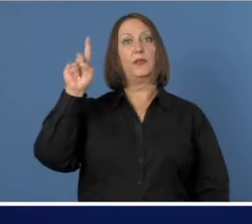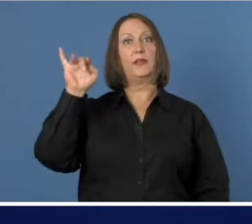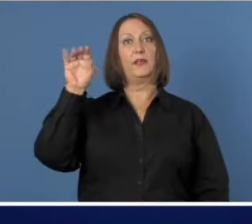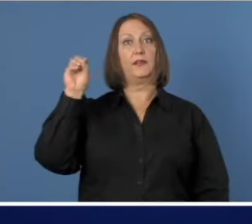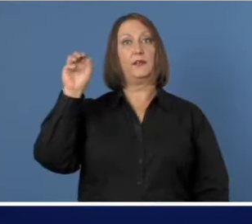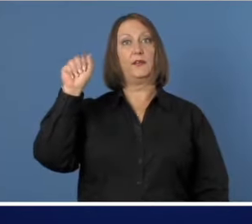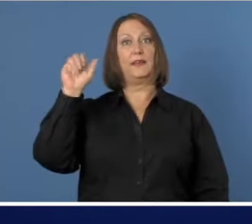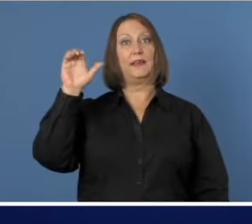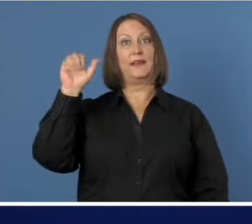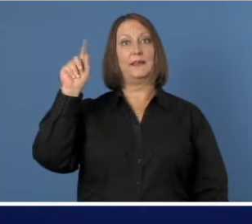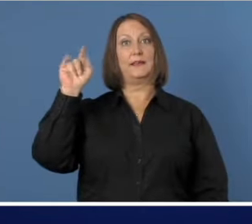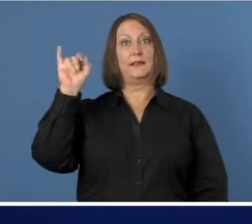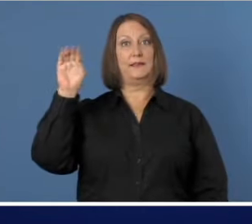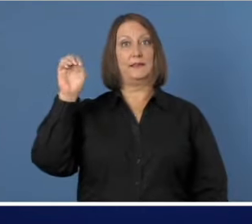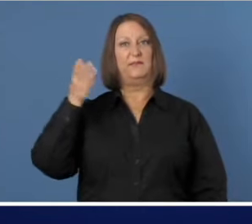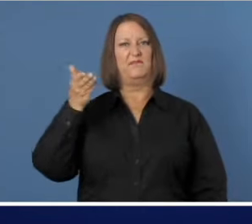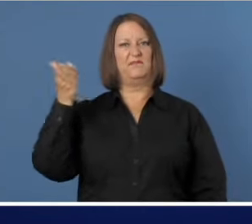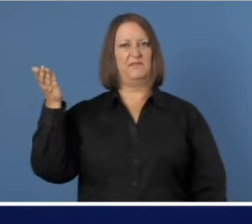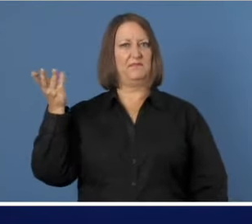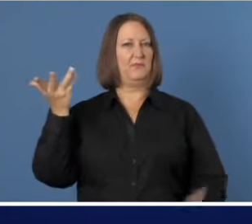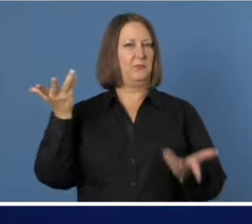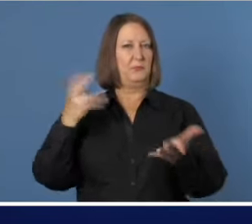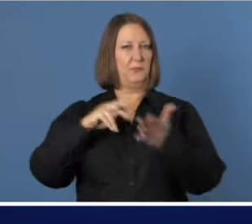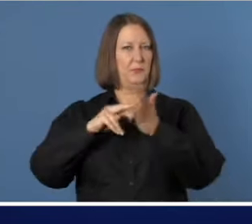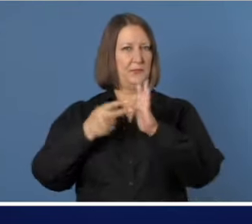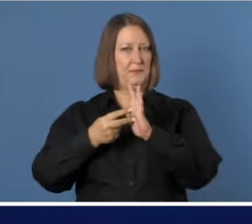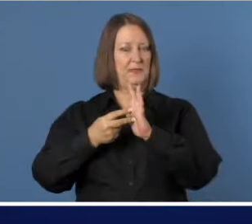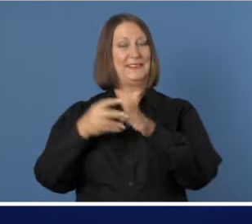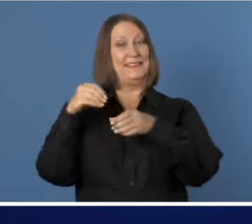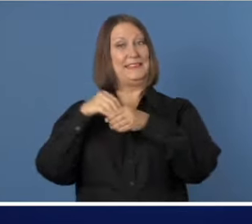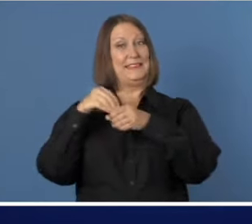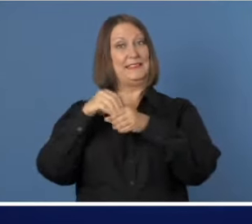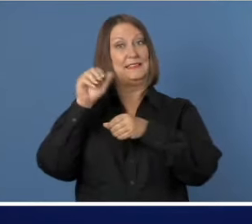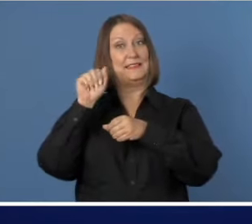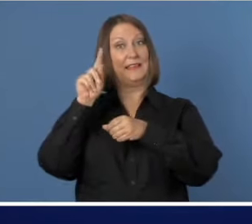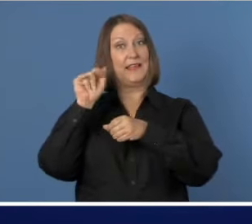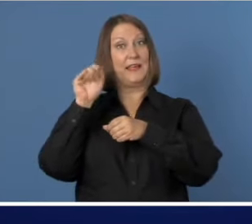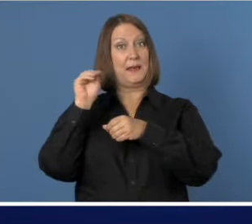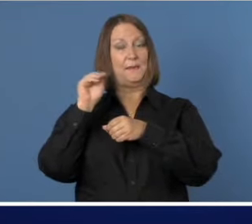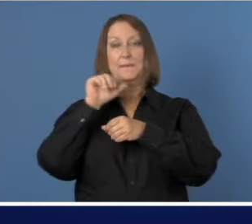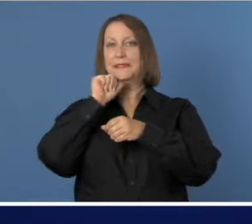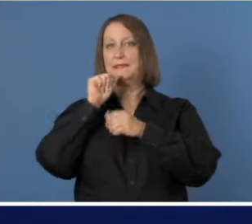Radioactive materials are composed of atoms that are unstable.